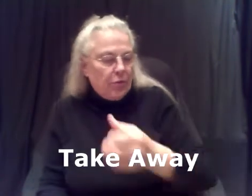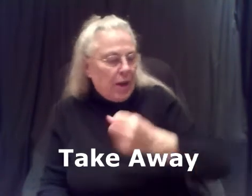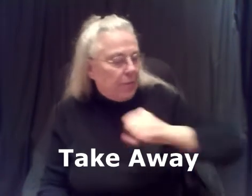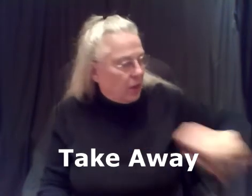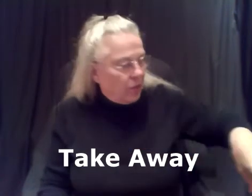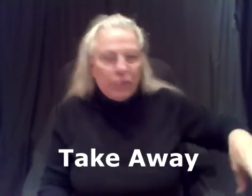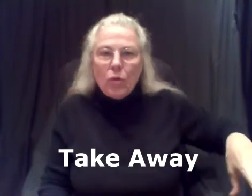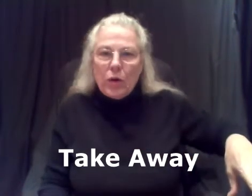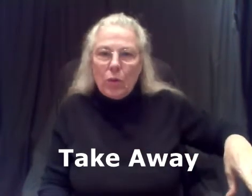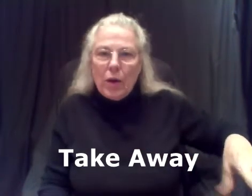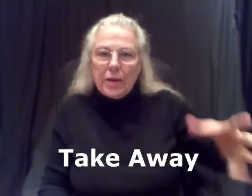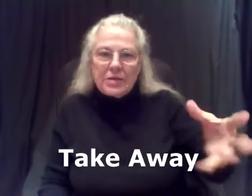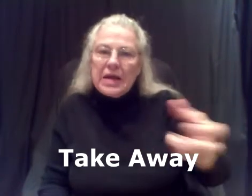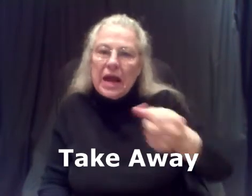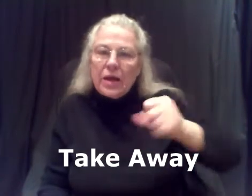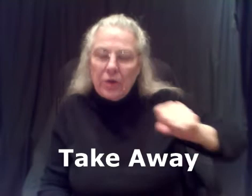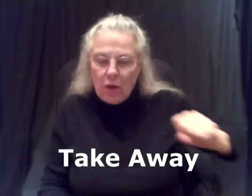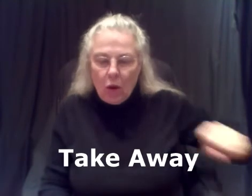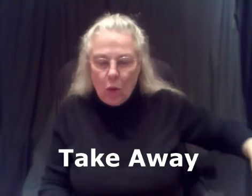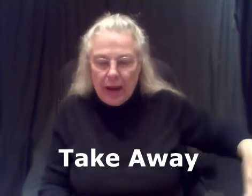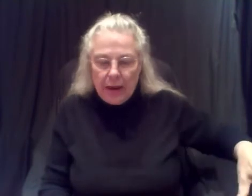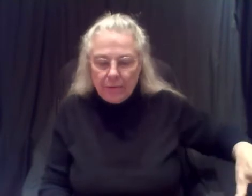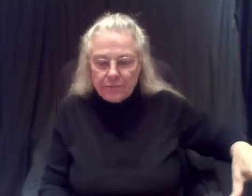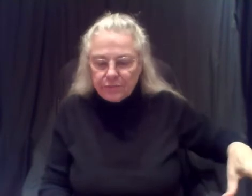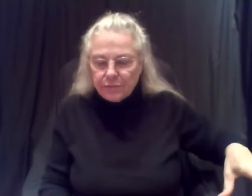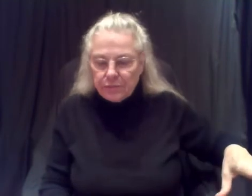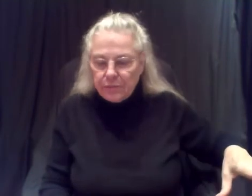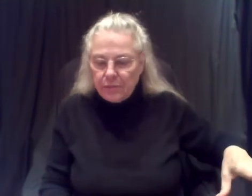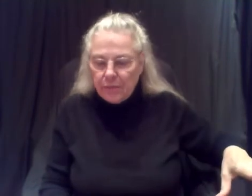grabbing and throwing away. Taken away.